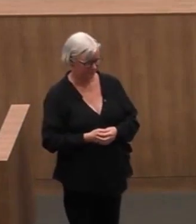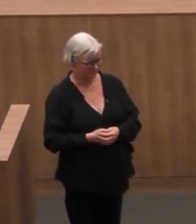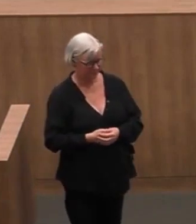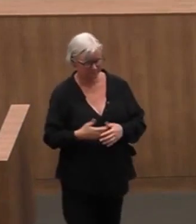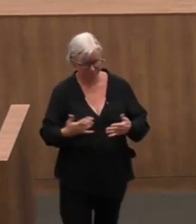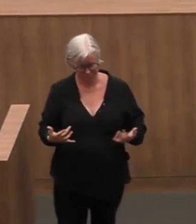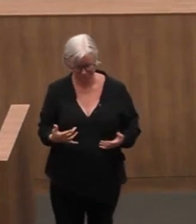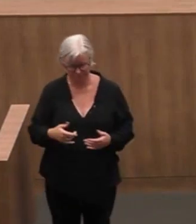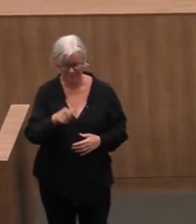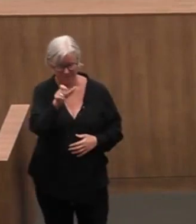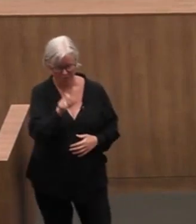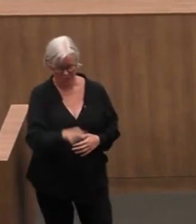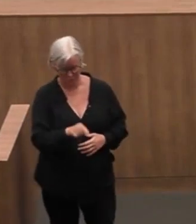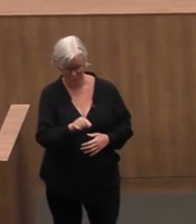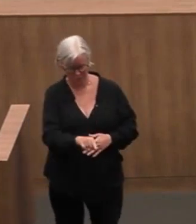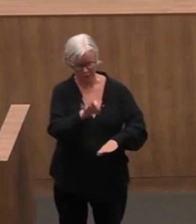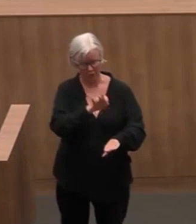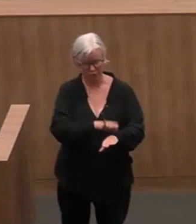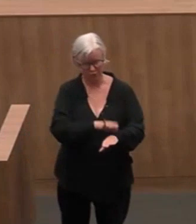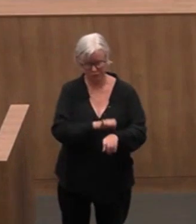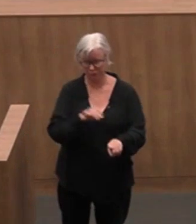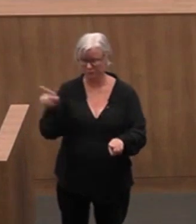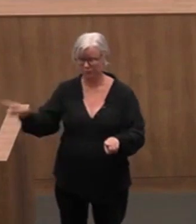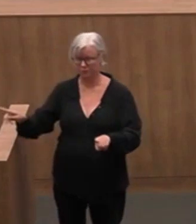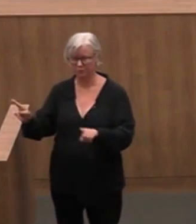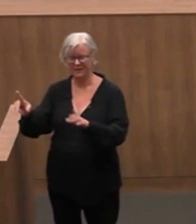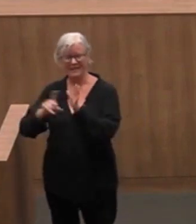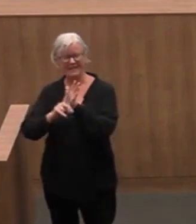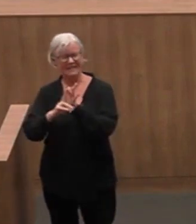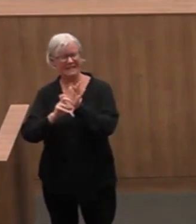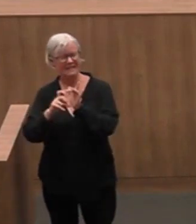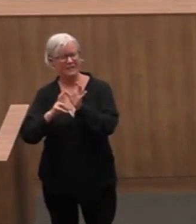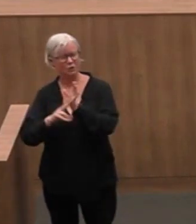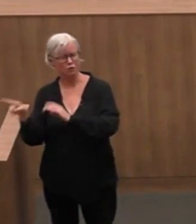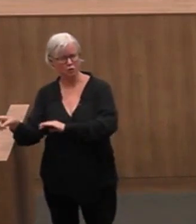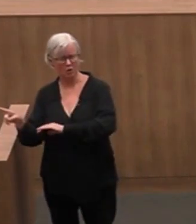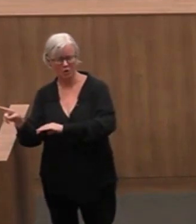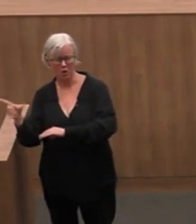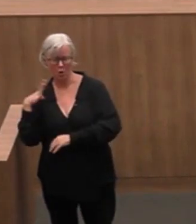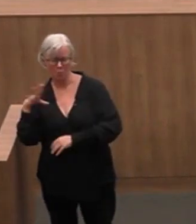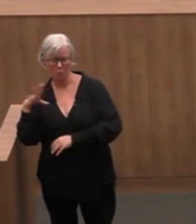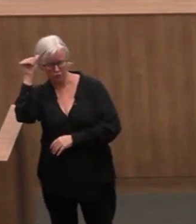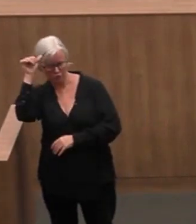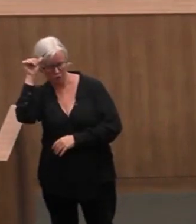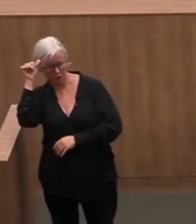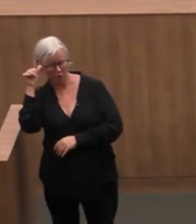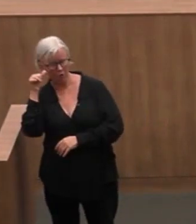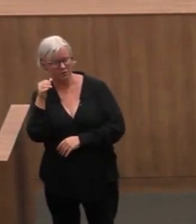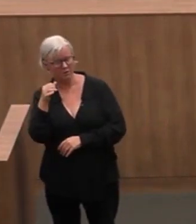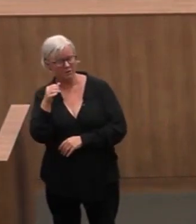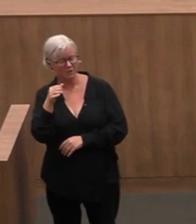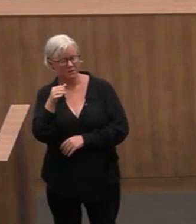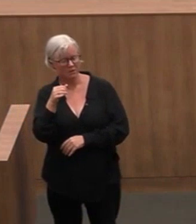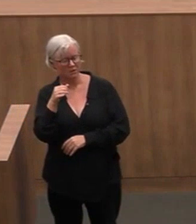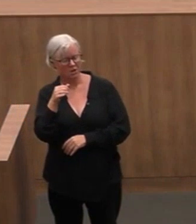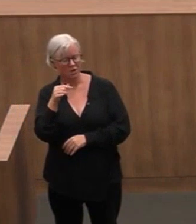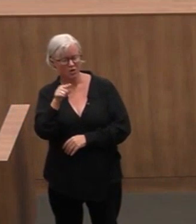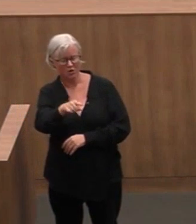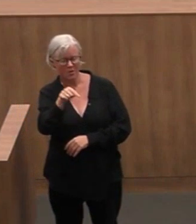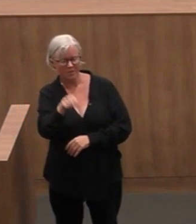in hospital and a clinician wants to know whether the person that's there is a genuine decision supporter, what are some of